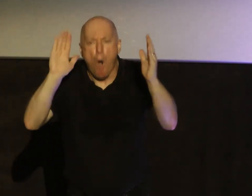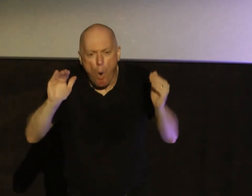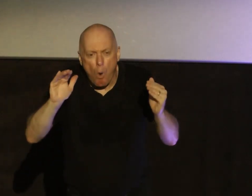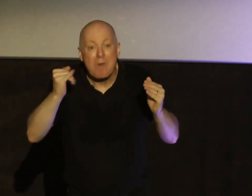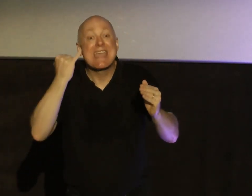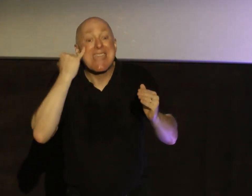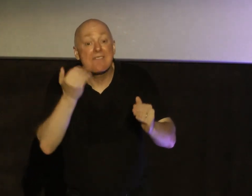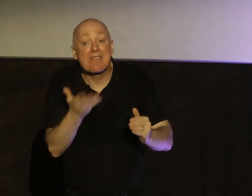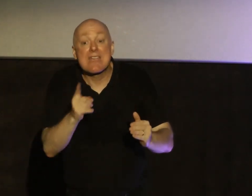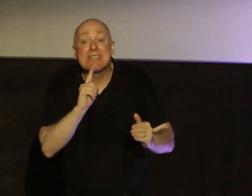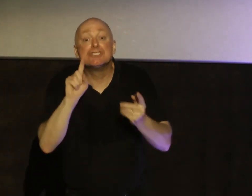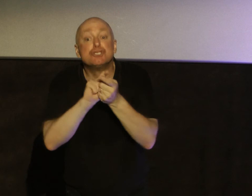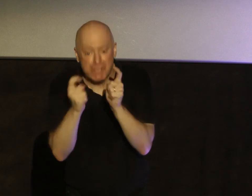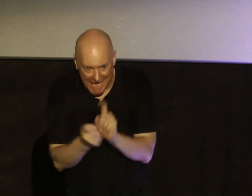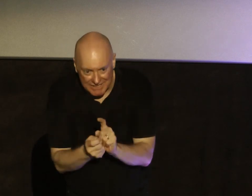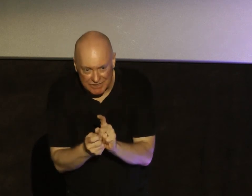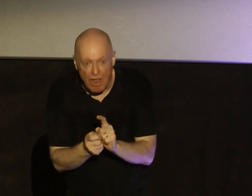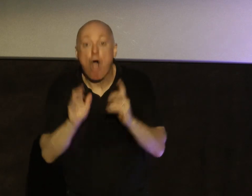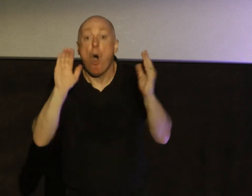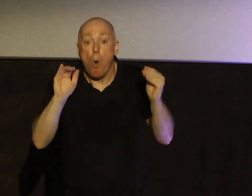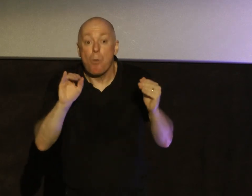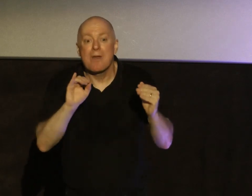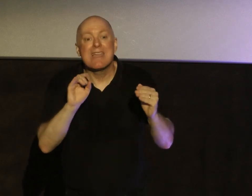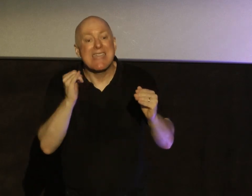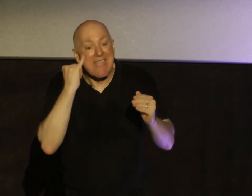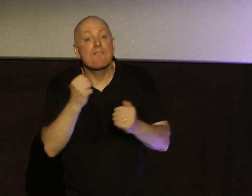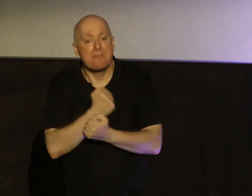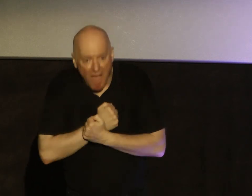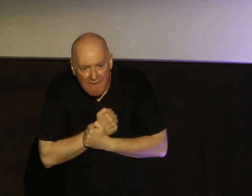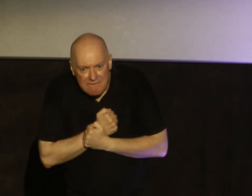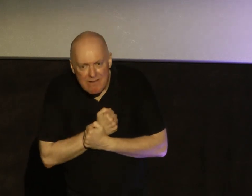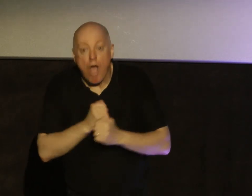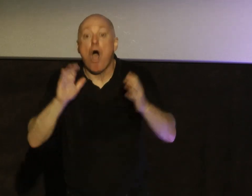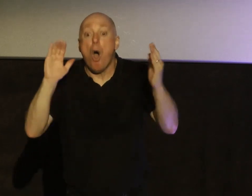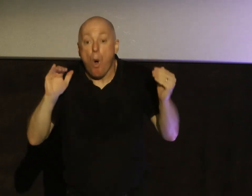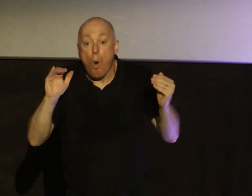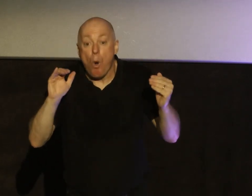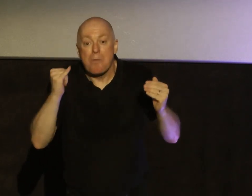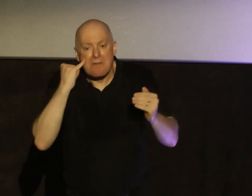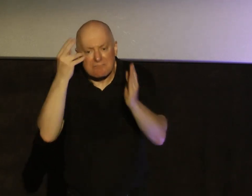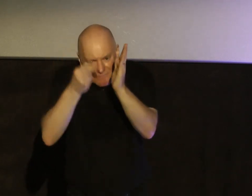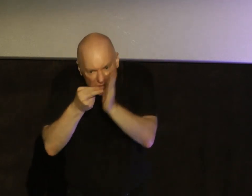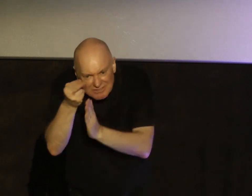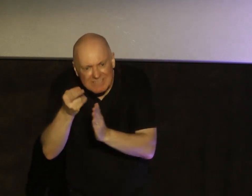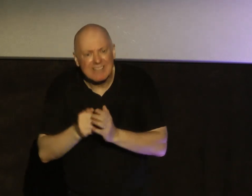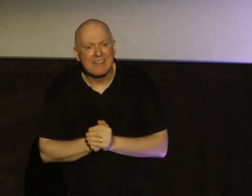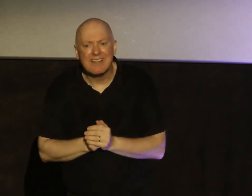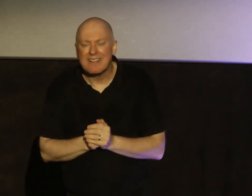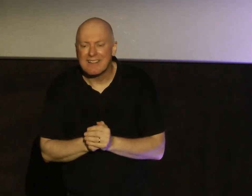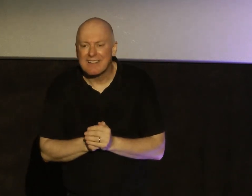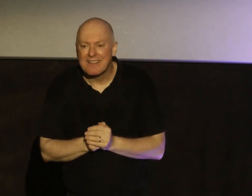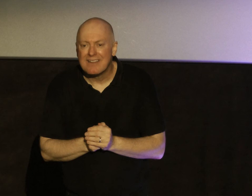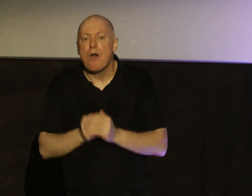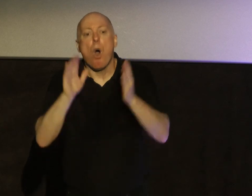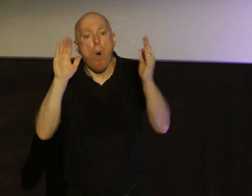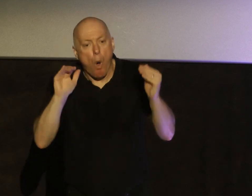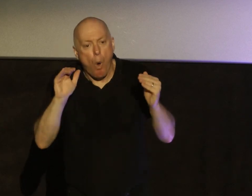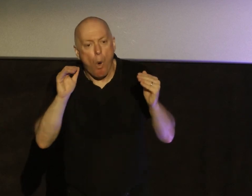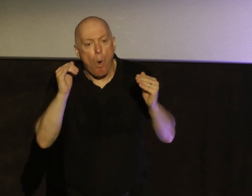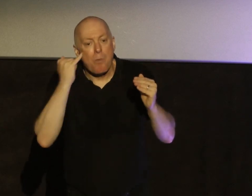change. There's hope if there's love. There's hope if there's integrity. There's hope if our change can be